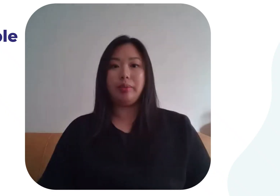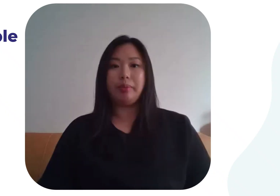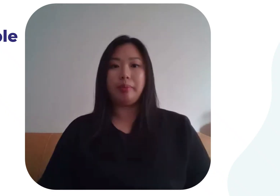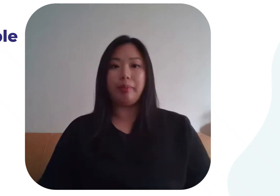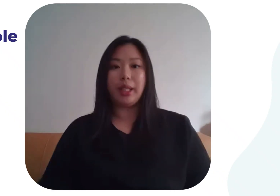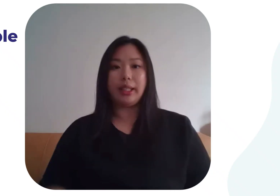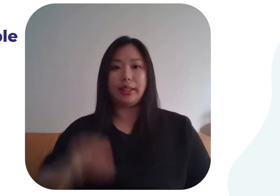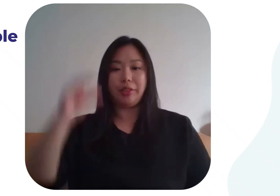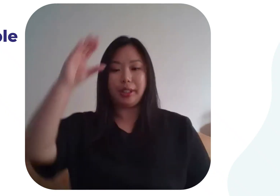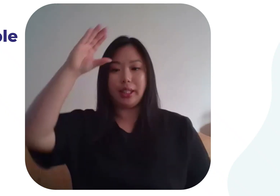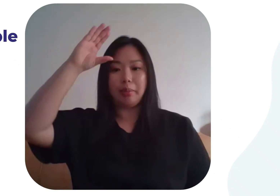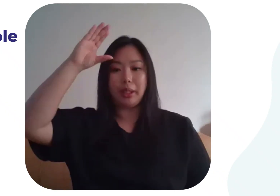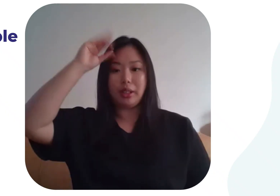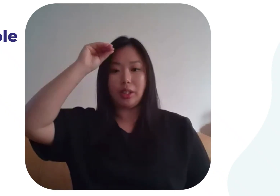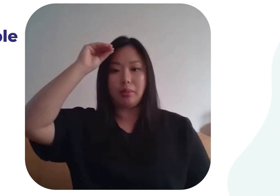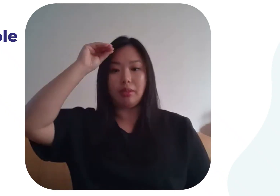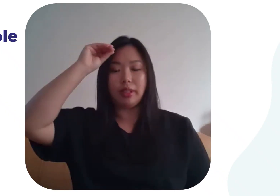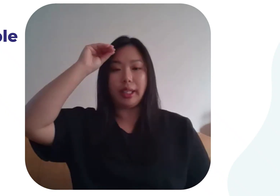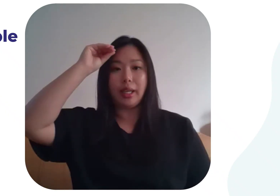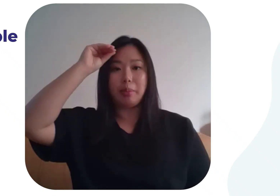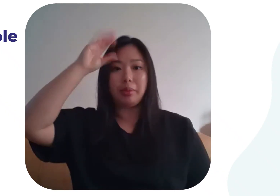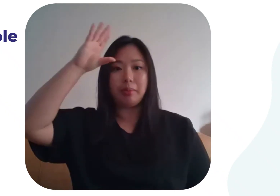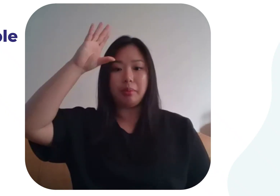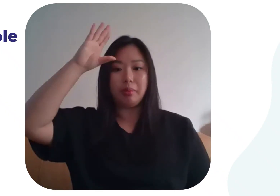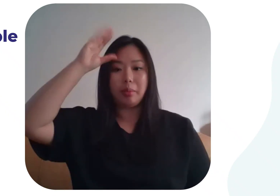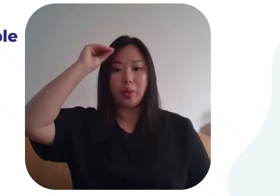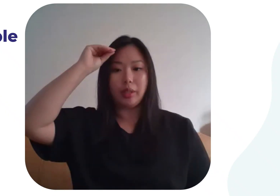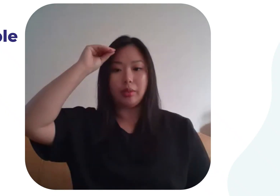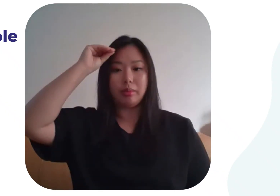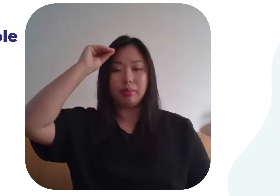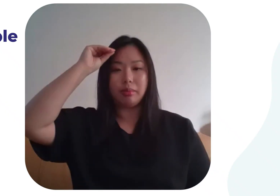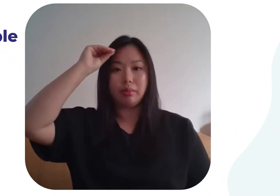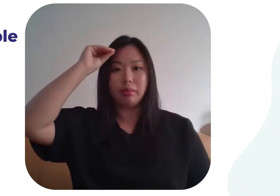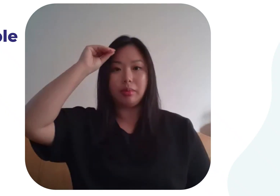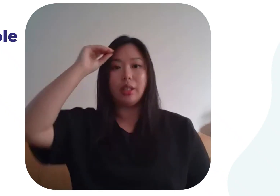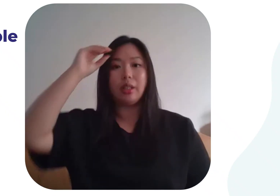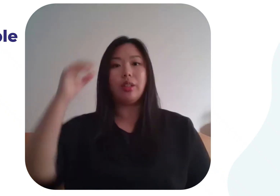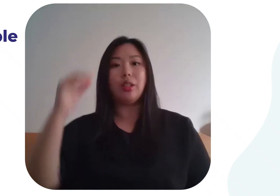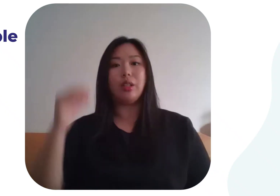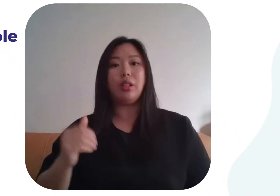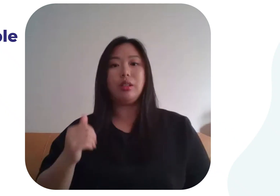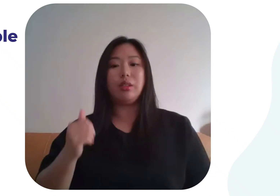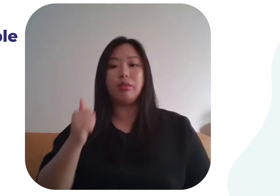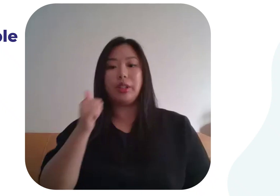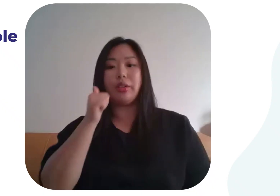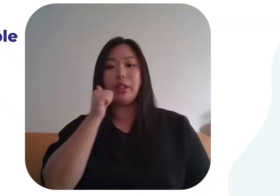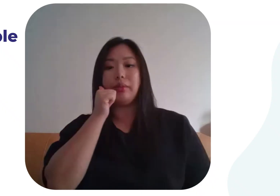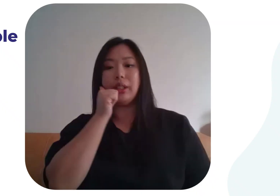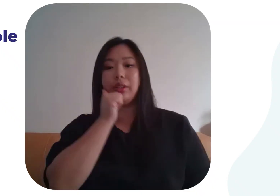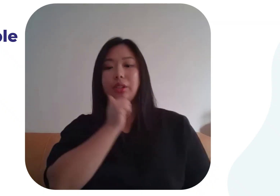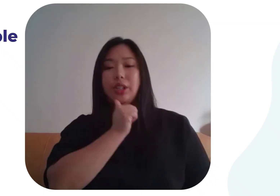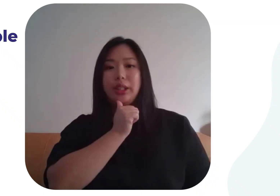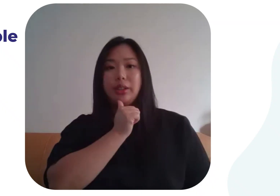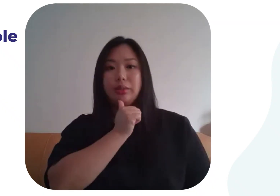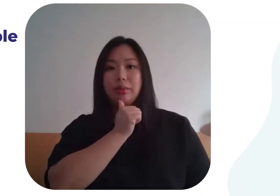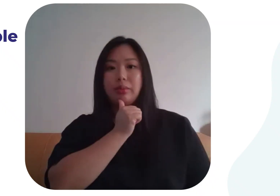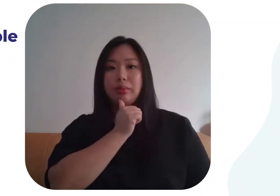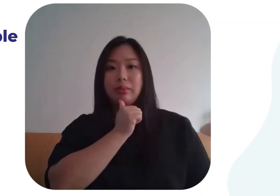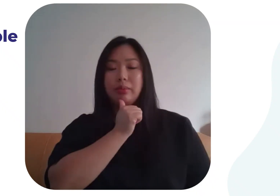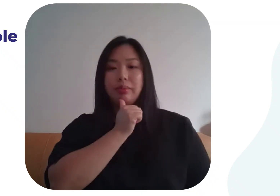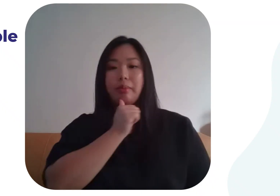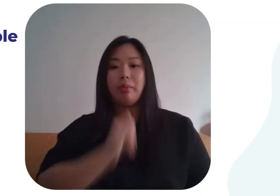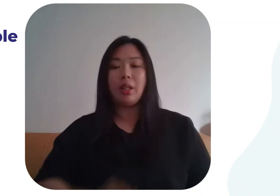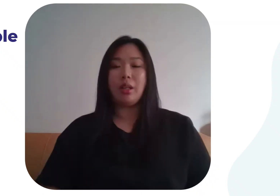Boy, as if you're snapping the top of a cap. Boy. Girl, run your thumb down your cheek.